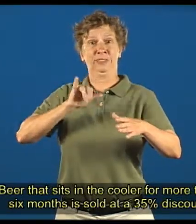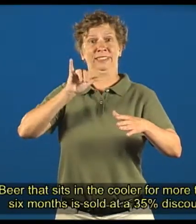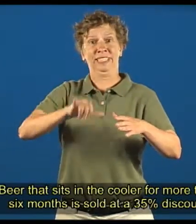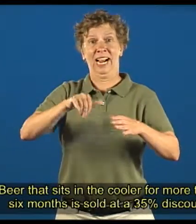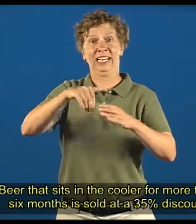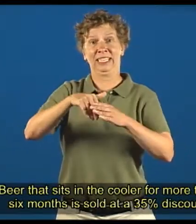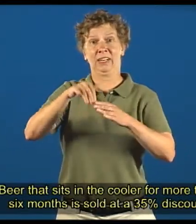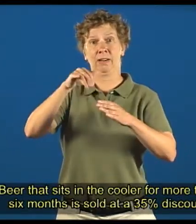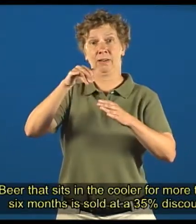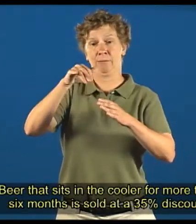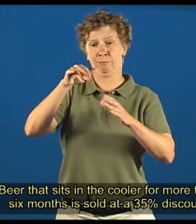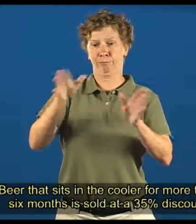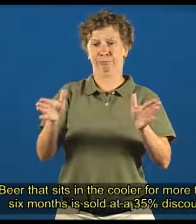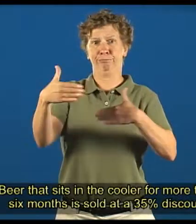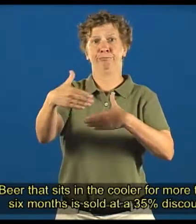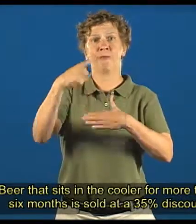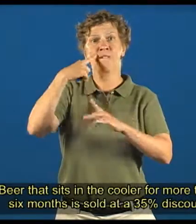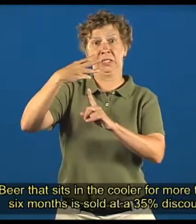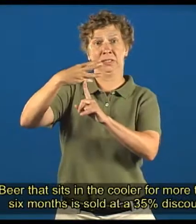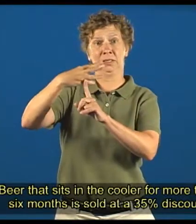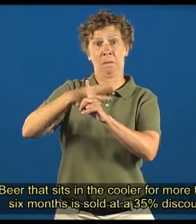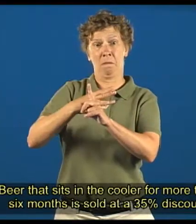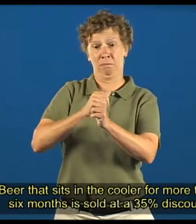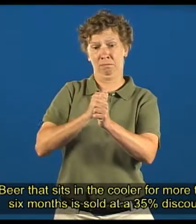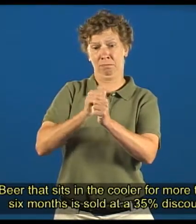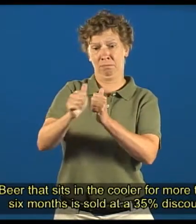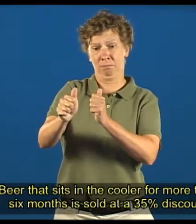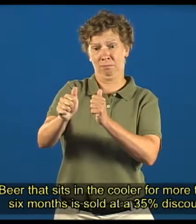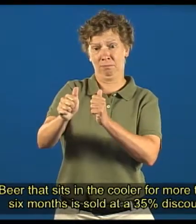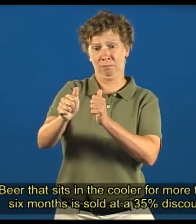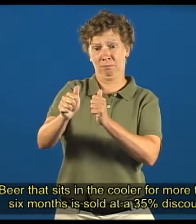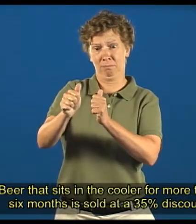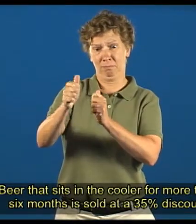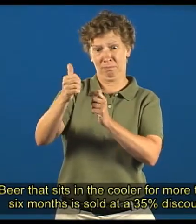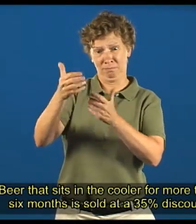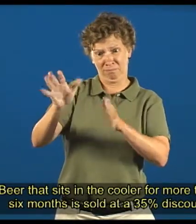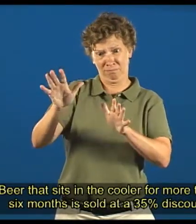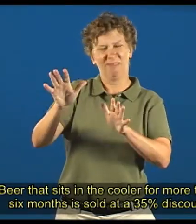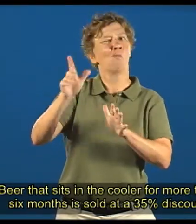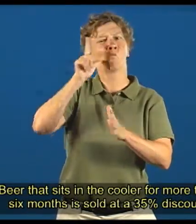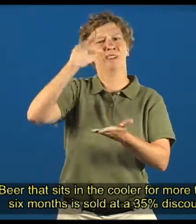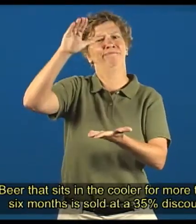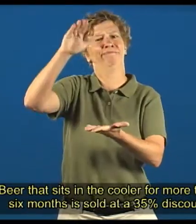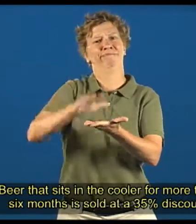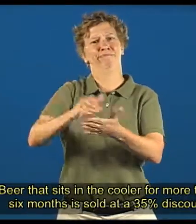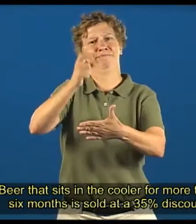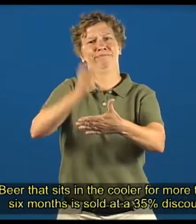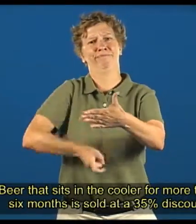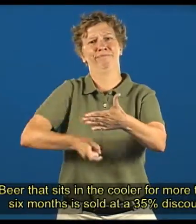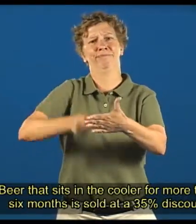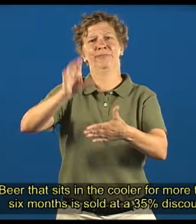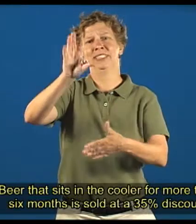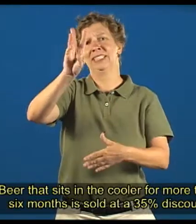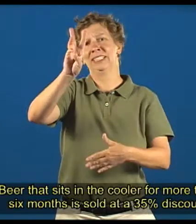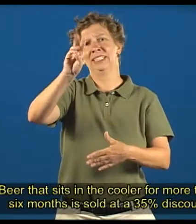Beer that sits in the cooler for more than 6 months is sold at a 35% discount.